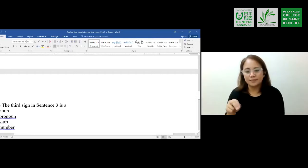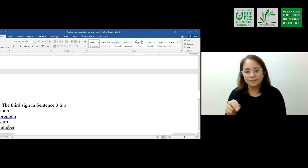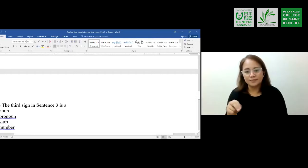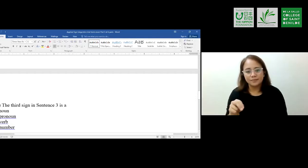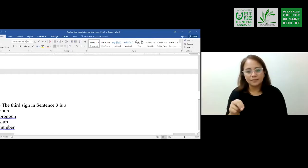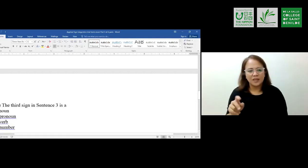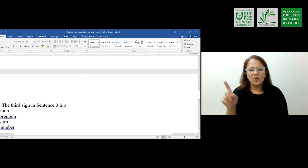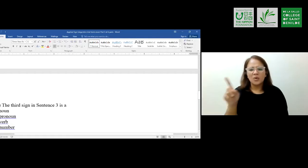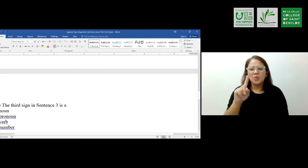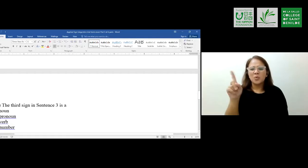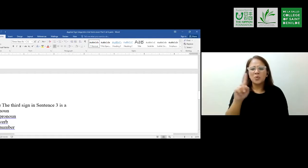function as?